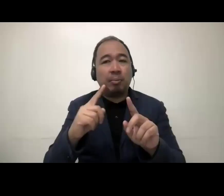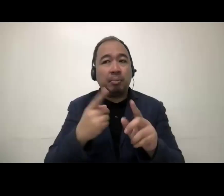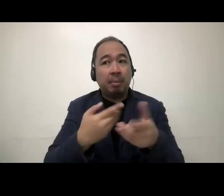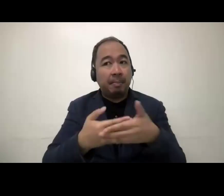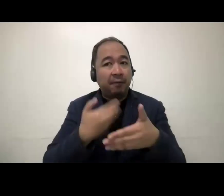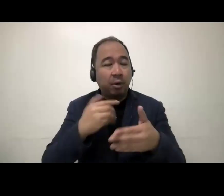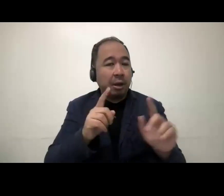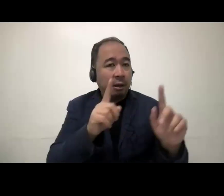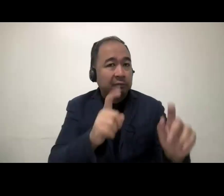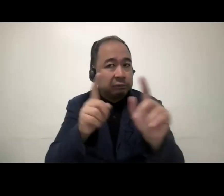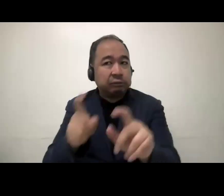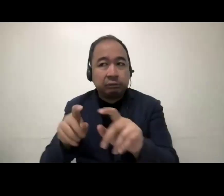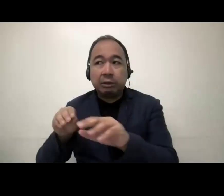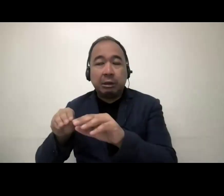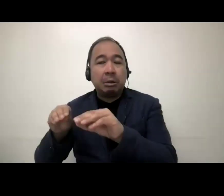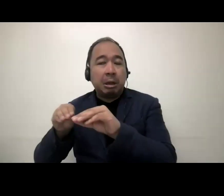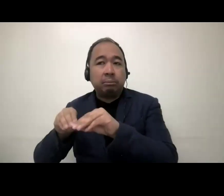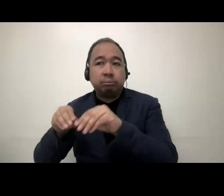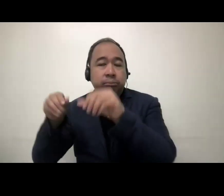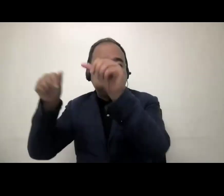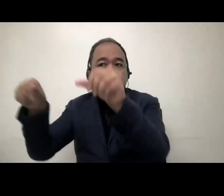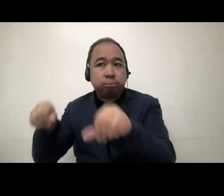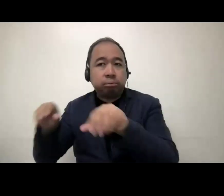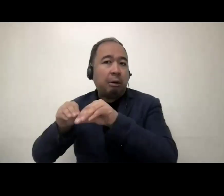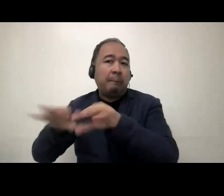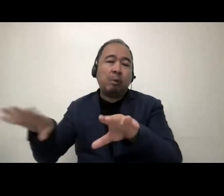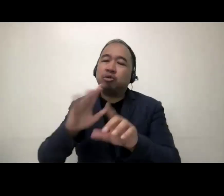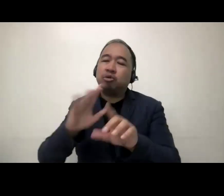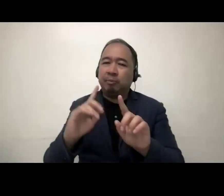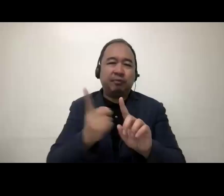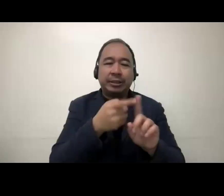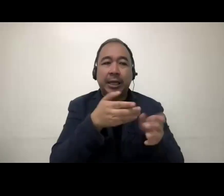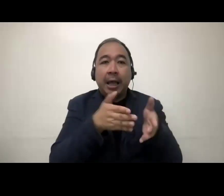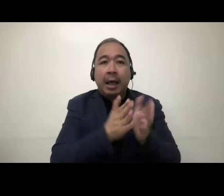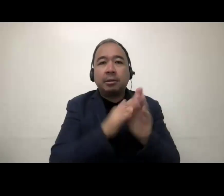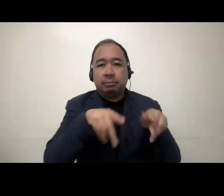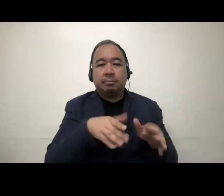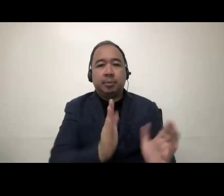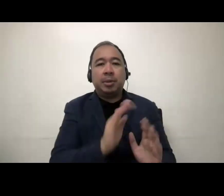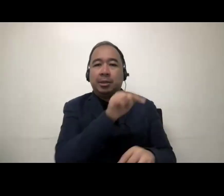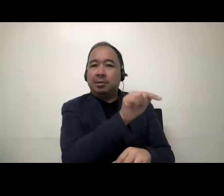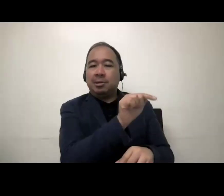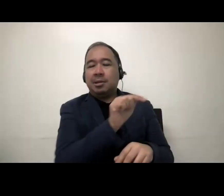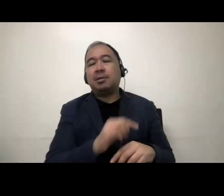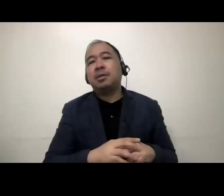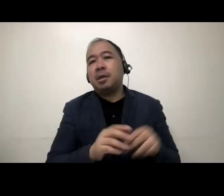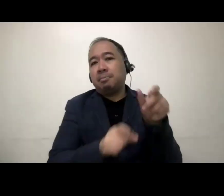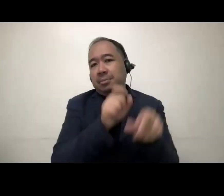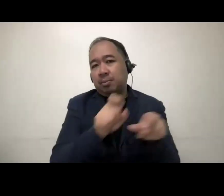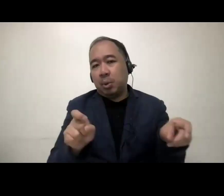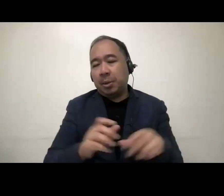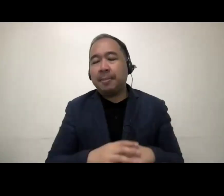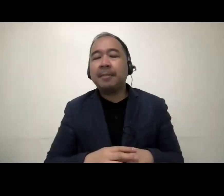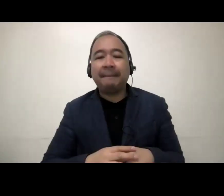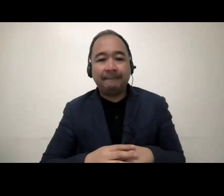before perhaps you post on social media, particularly with attribution. With that, we would like to move on to our